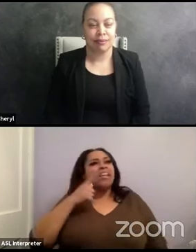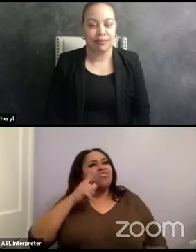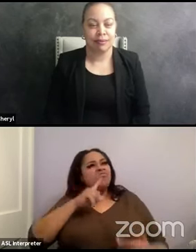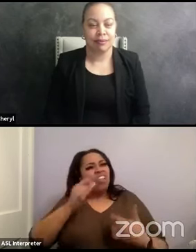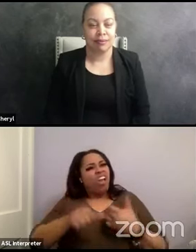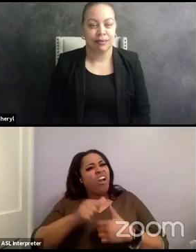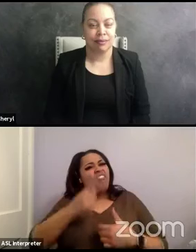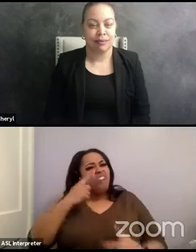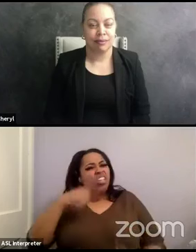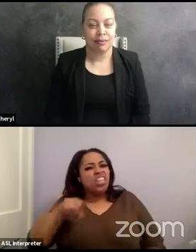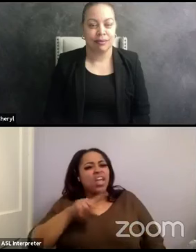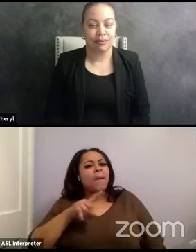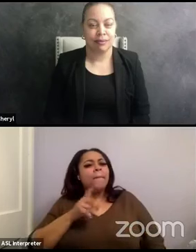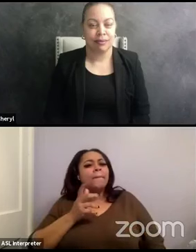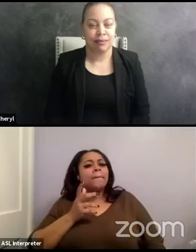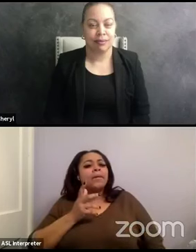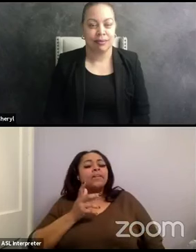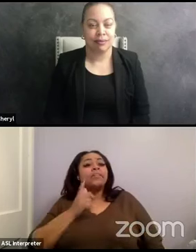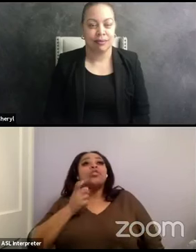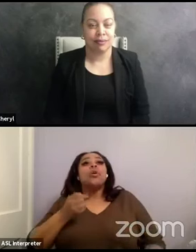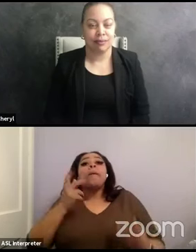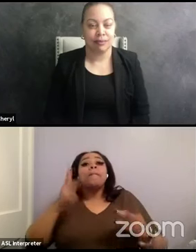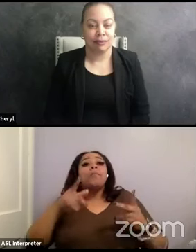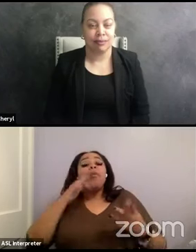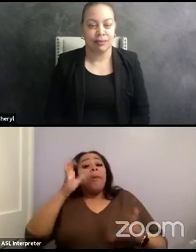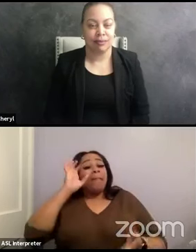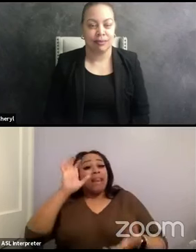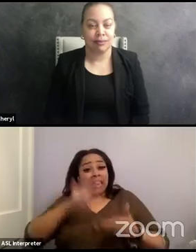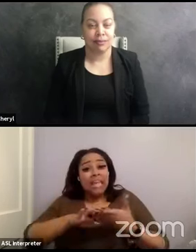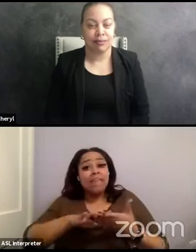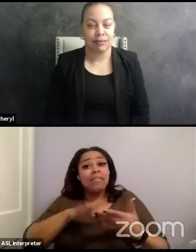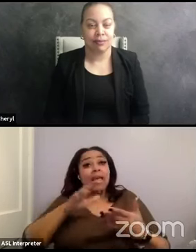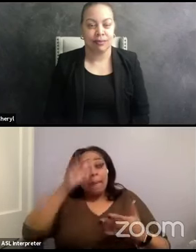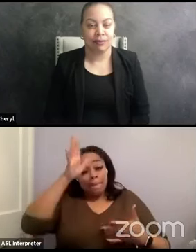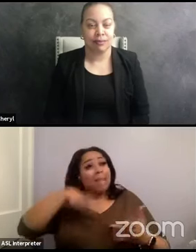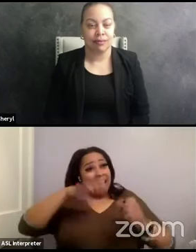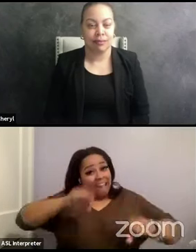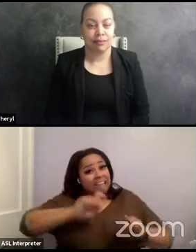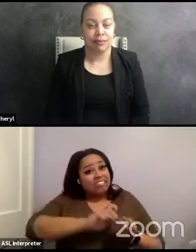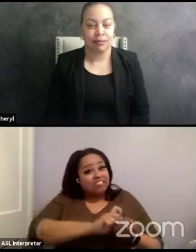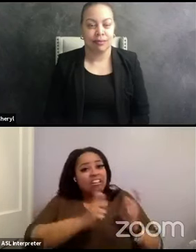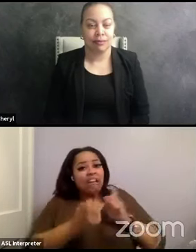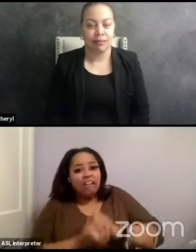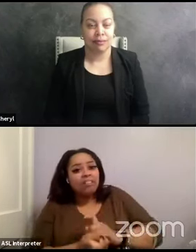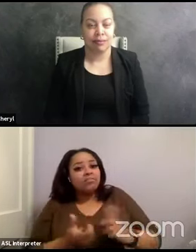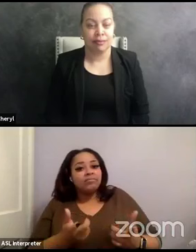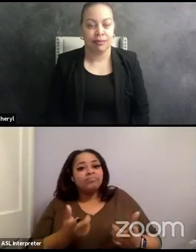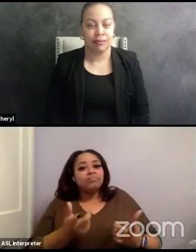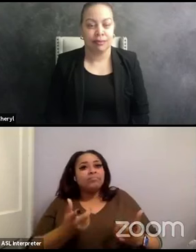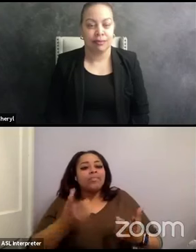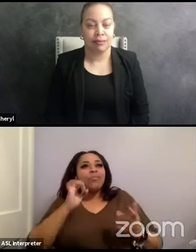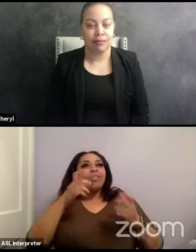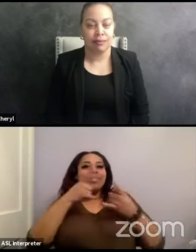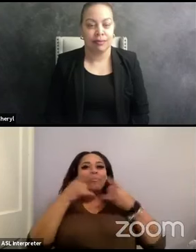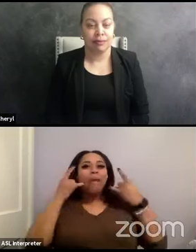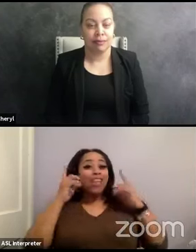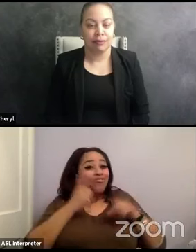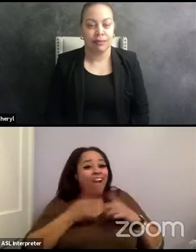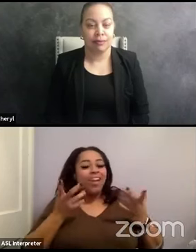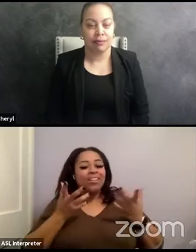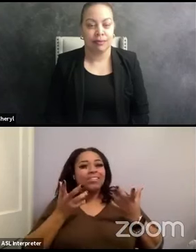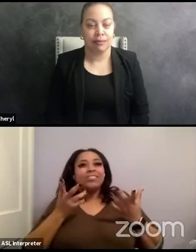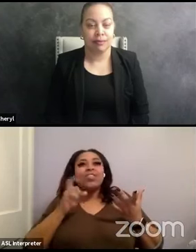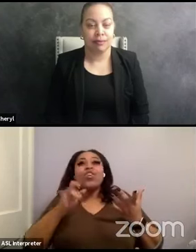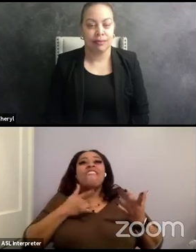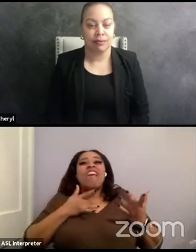because so many people want to believe that men can change. in mass, right? And so, do you